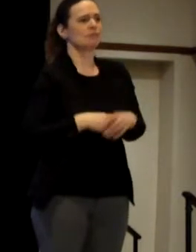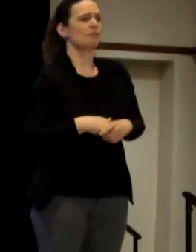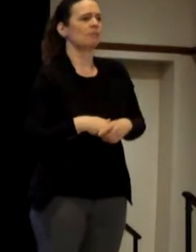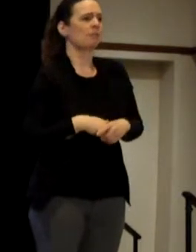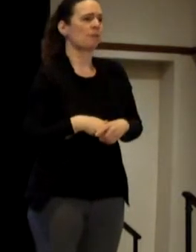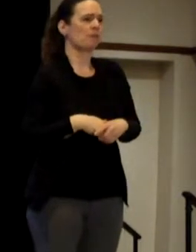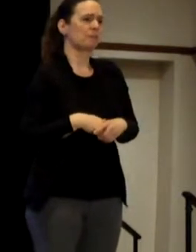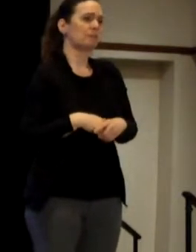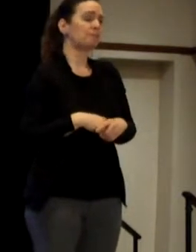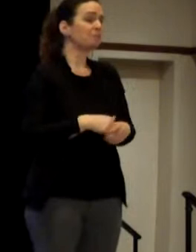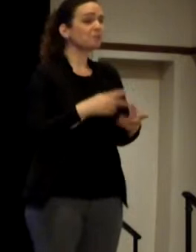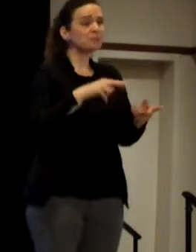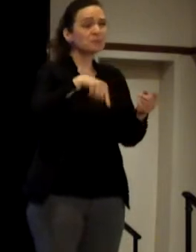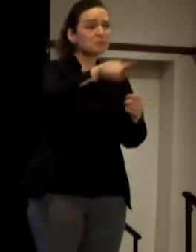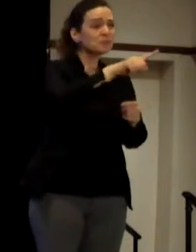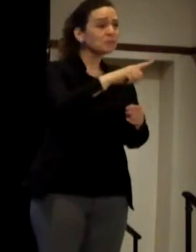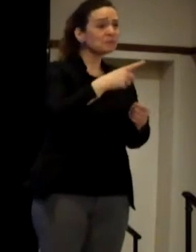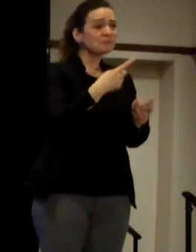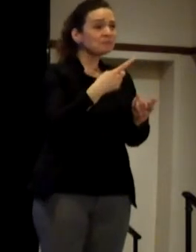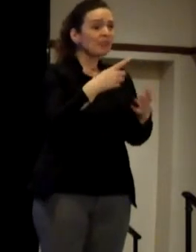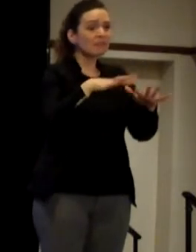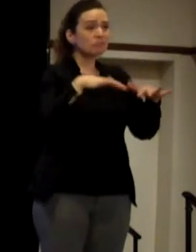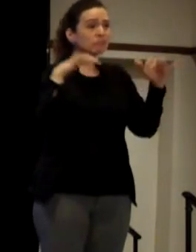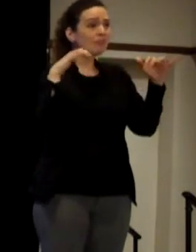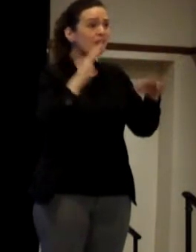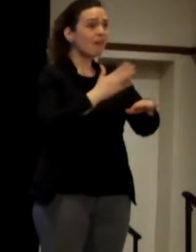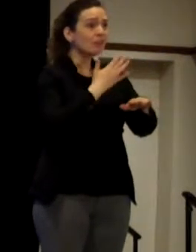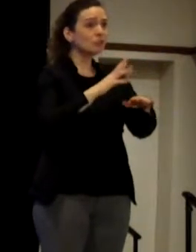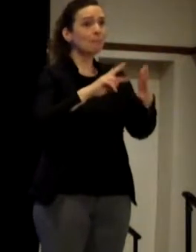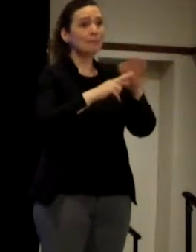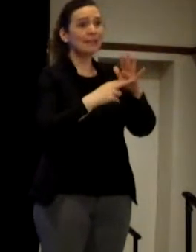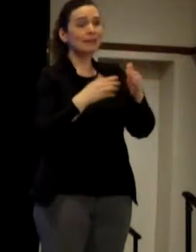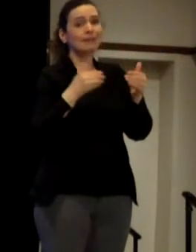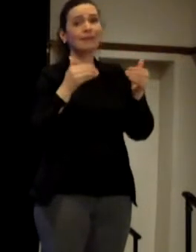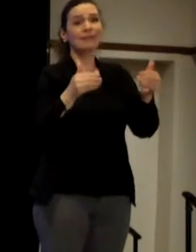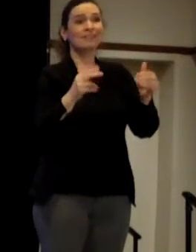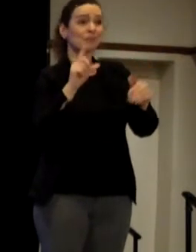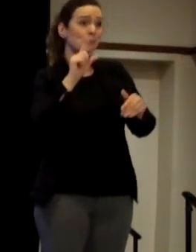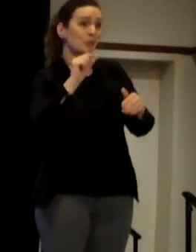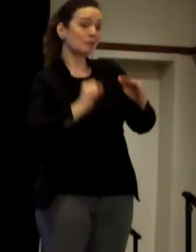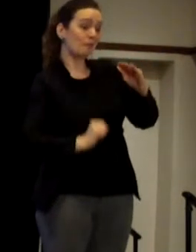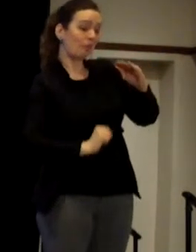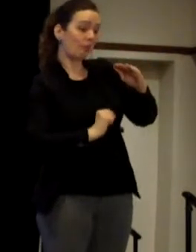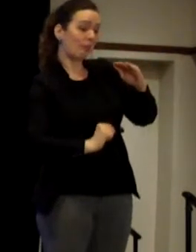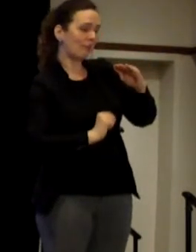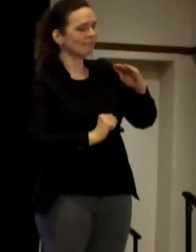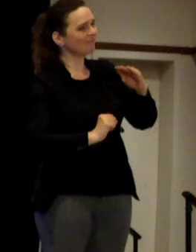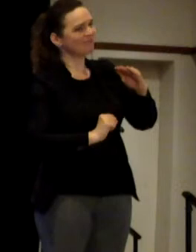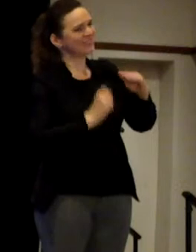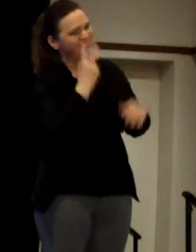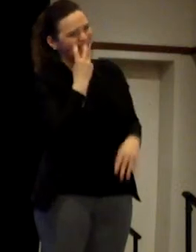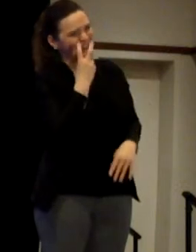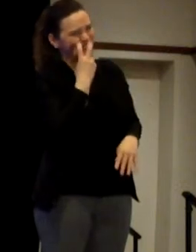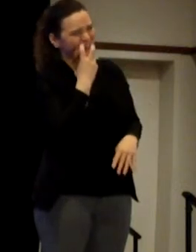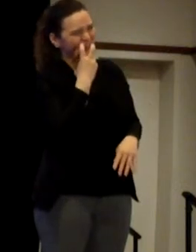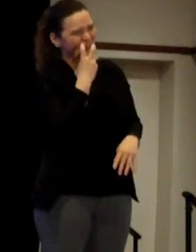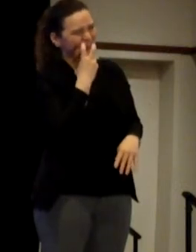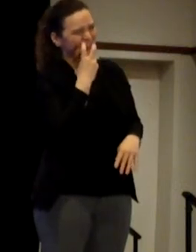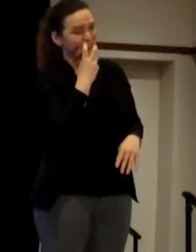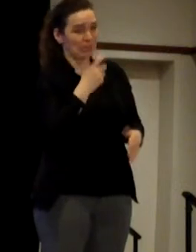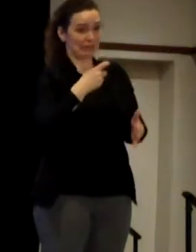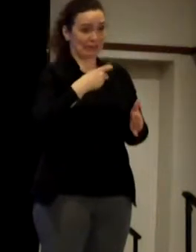at 20% capacity. Okay, I can tell you that. By May, June, at the rates we're